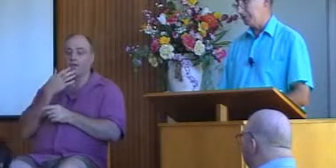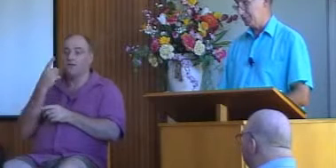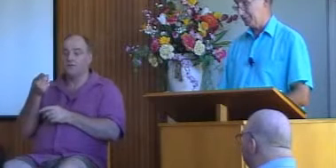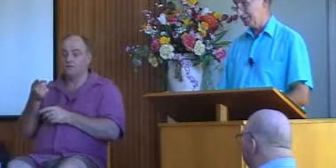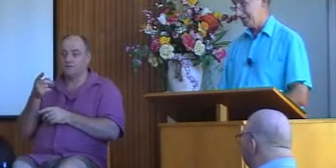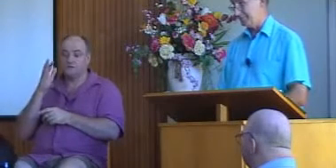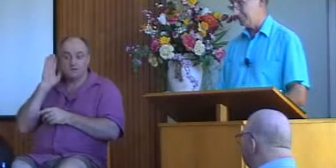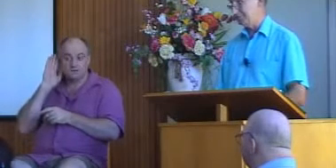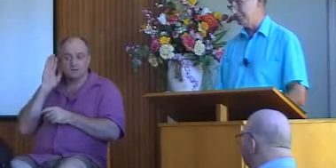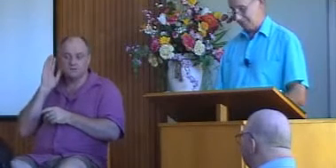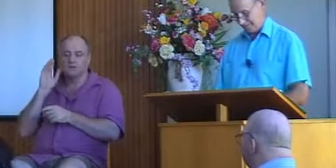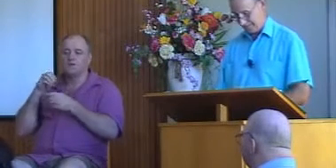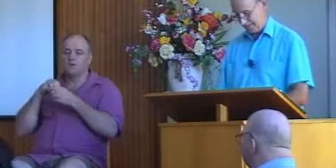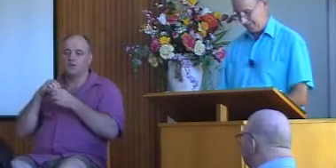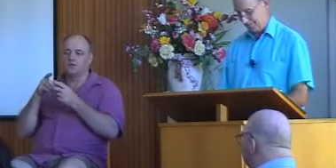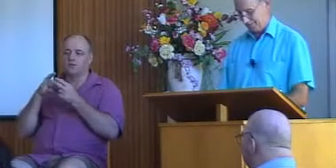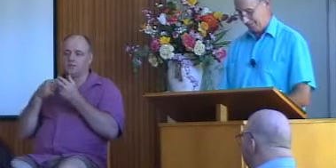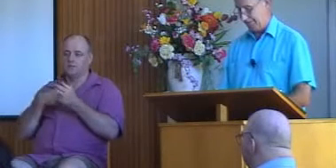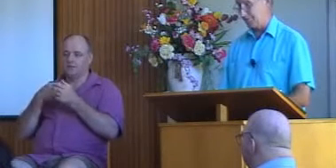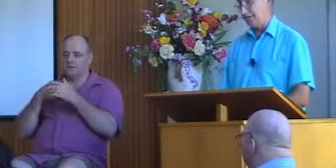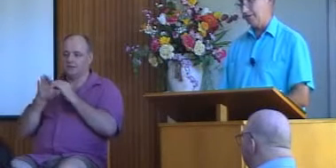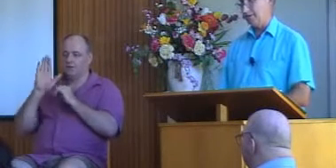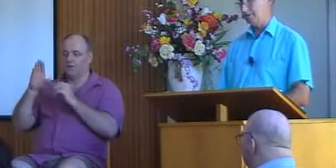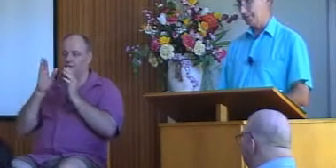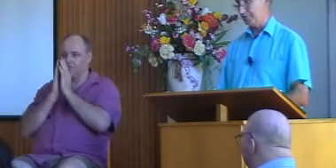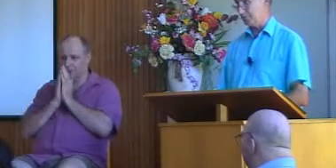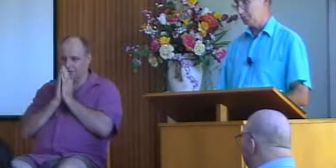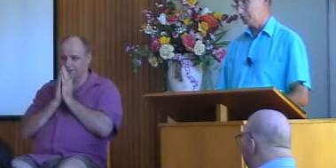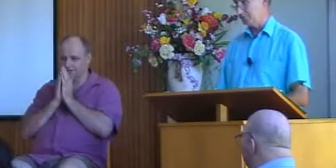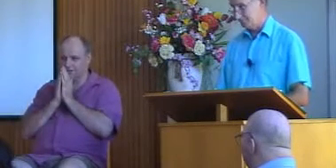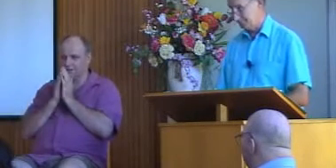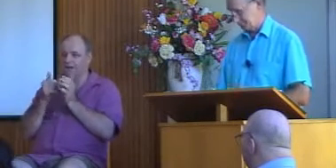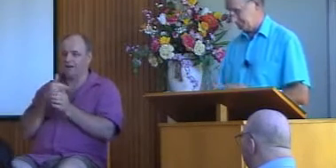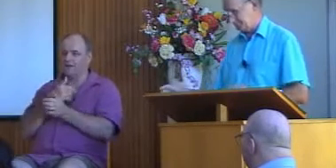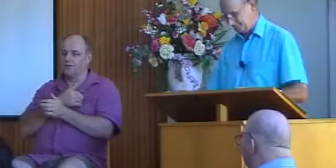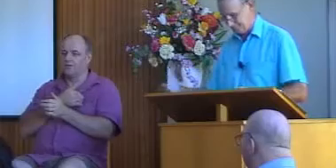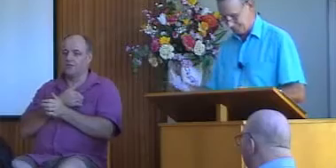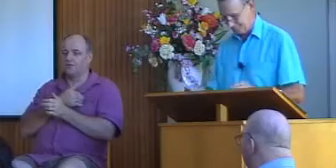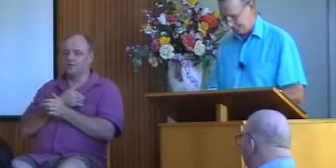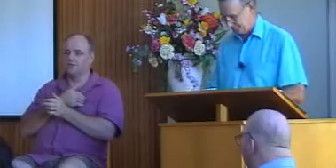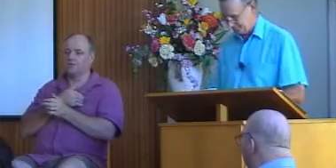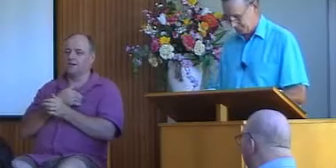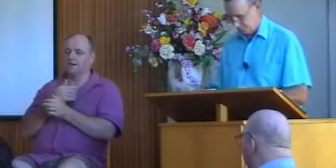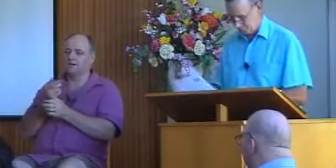prayers, I would be grateful. And thanks again. God bless you all.